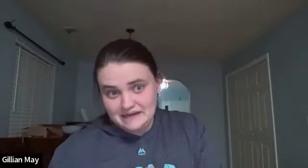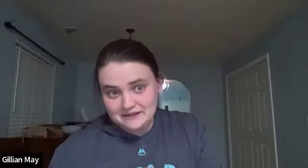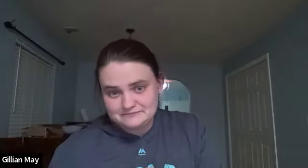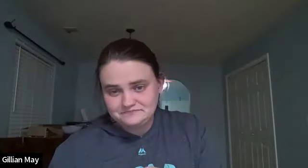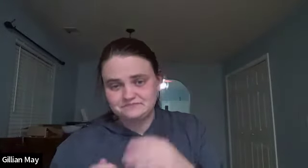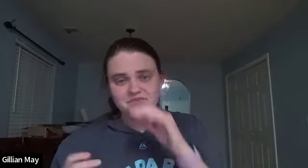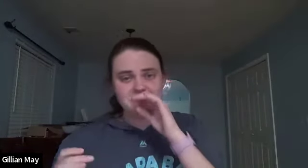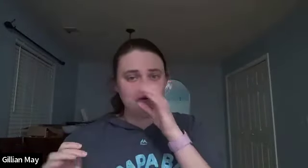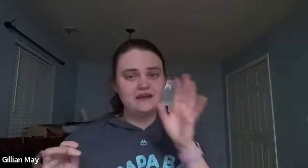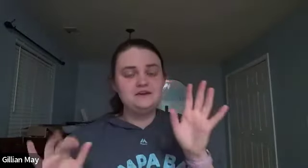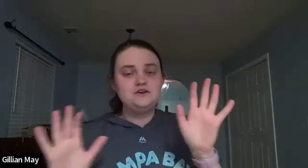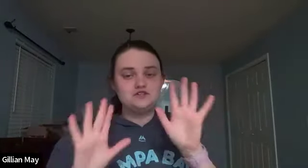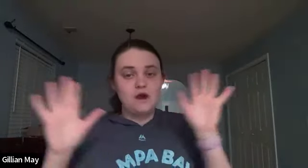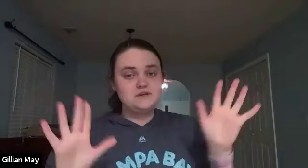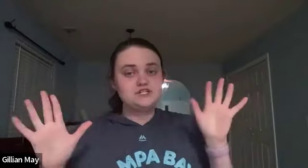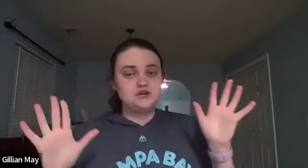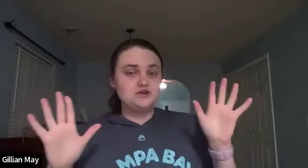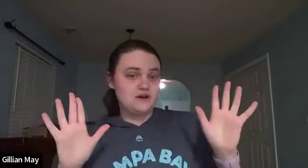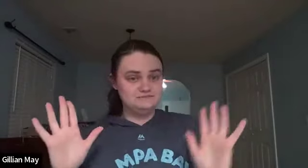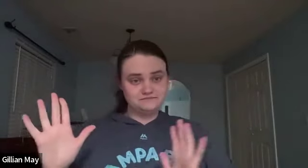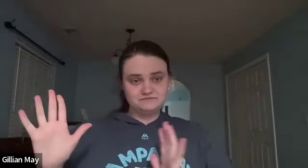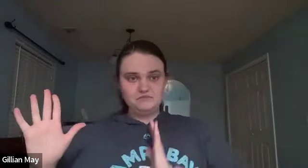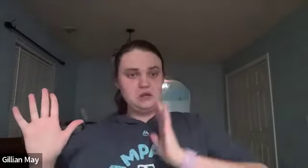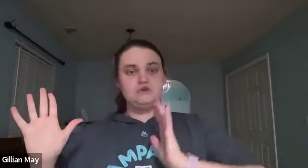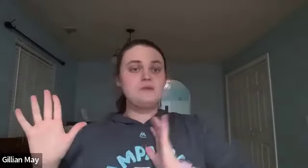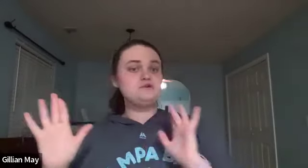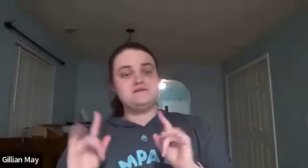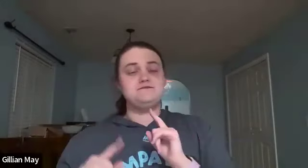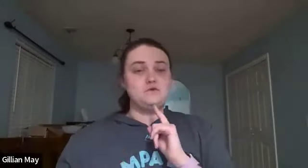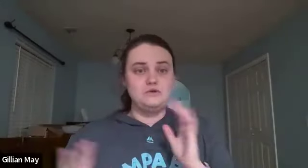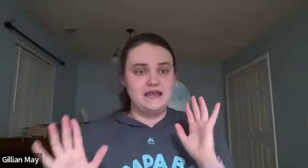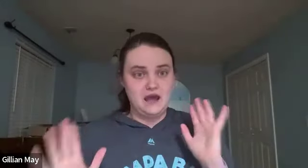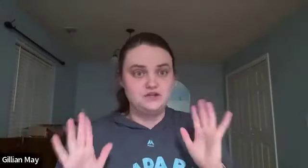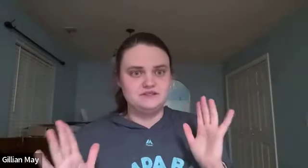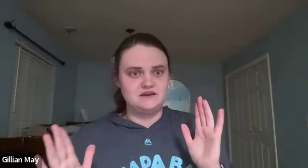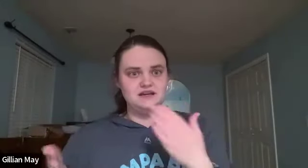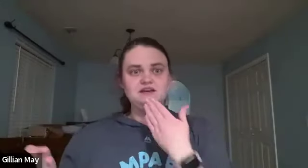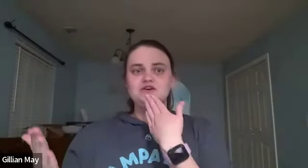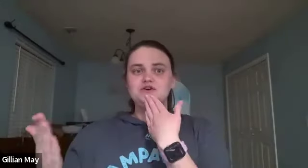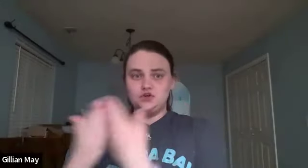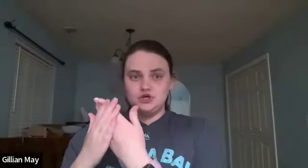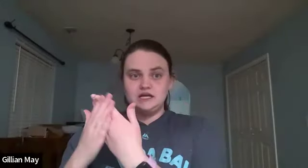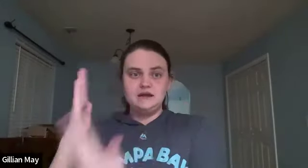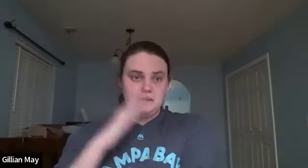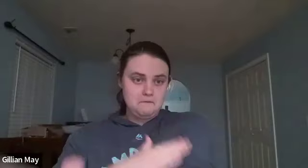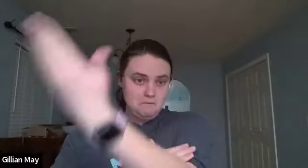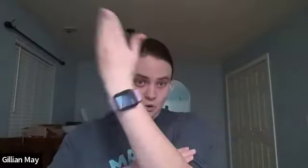morning. Okay, so I'm going to show you the proper, like full, like how you would sign it. Good